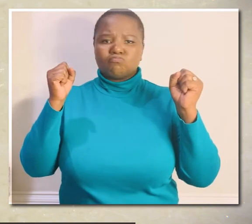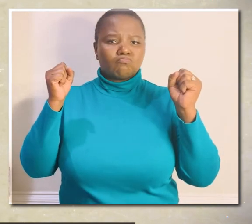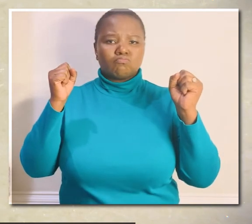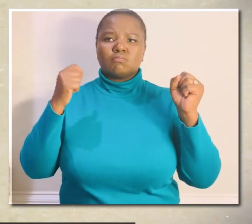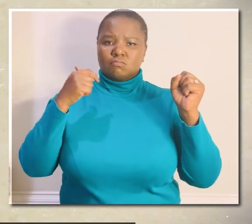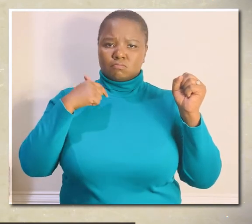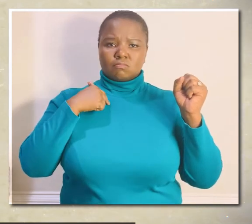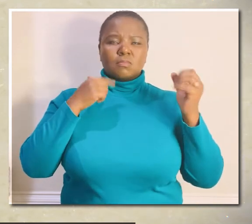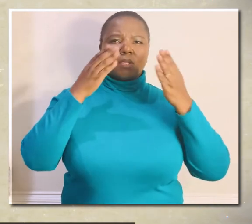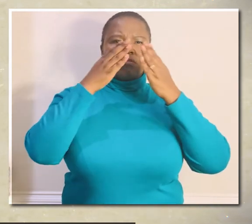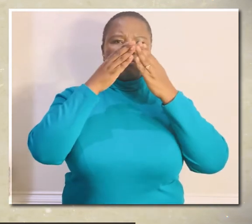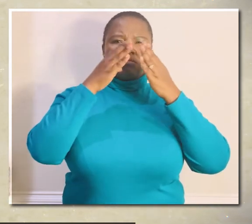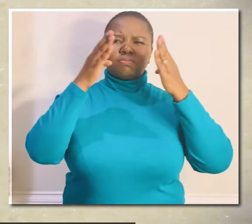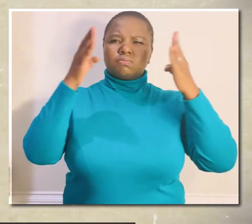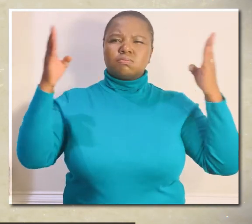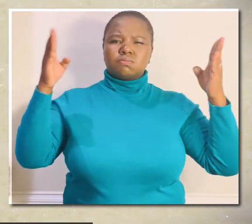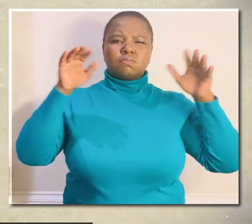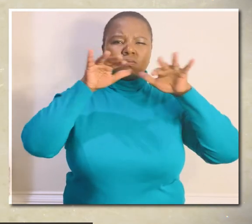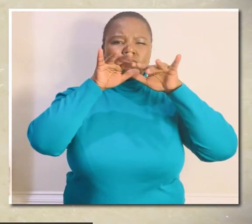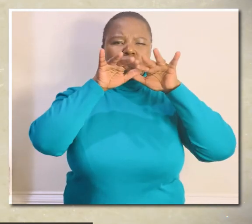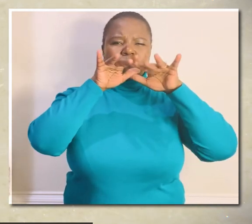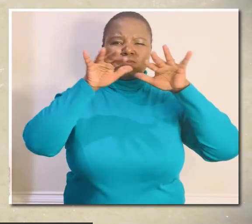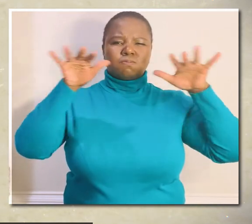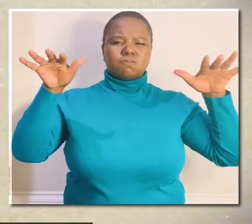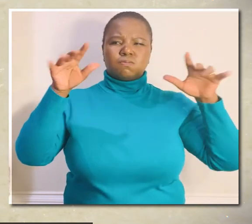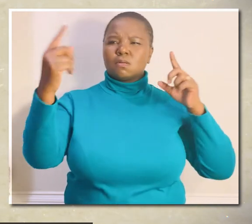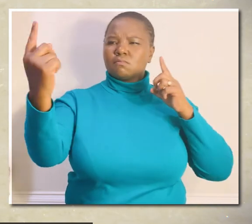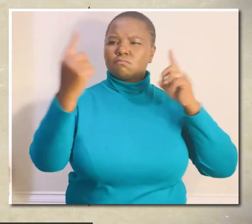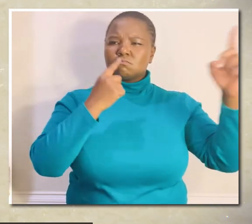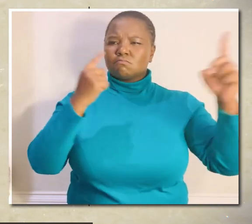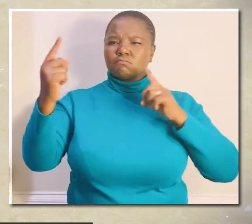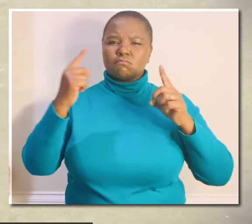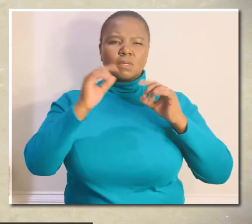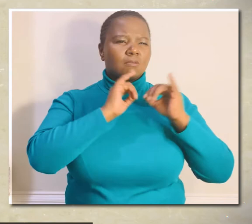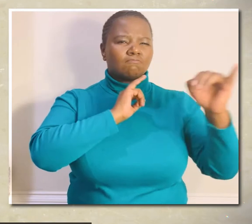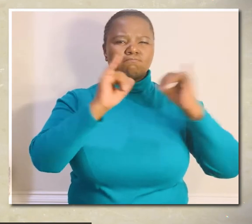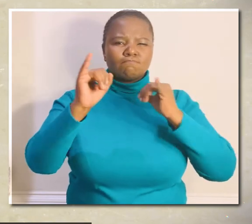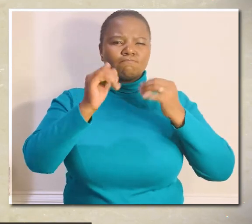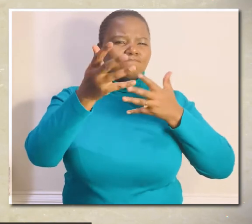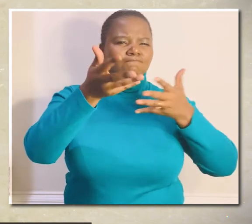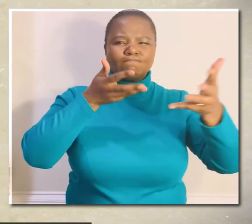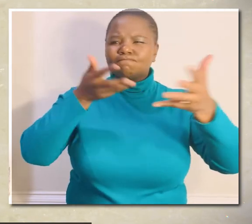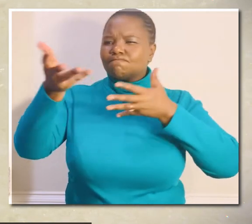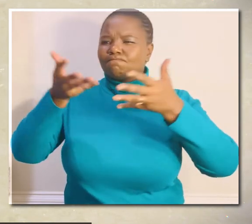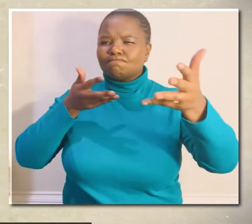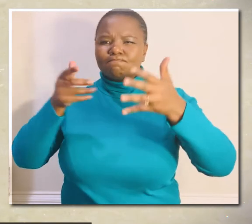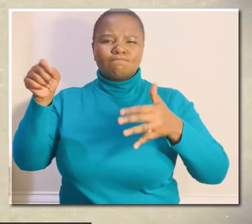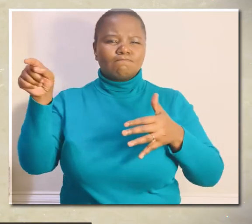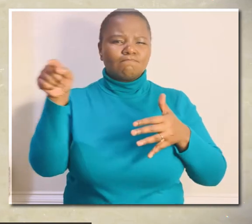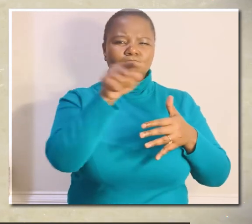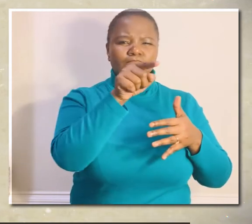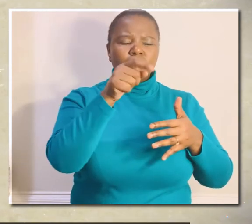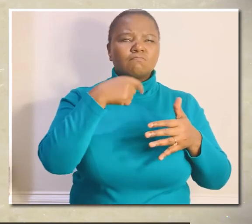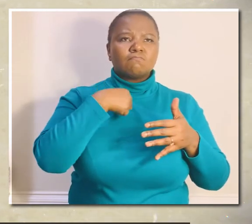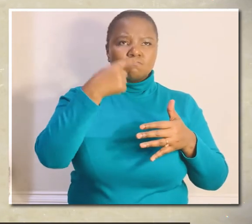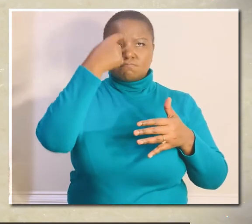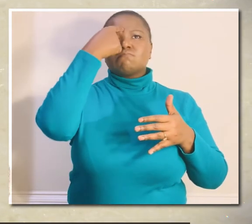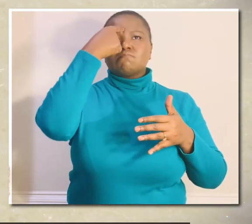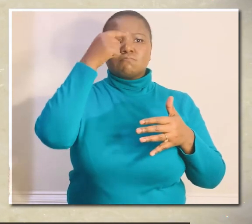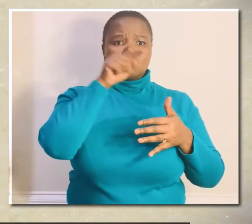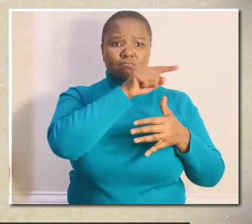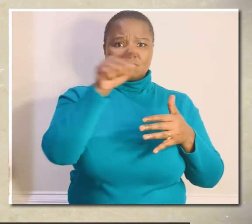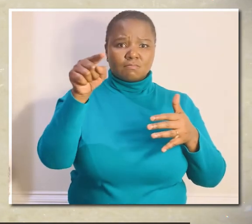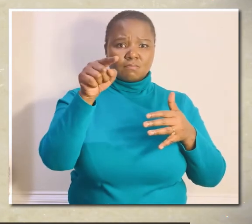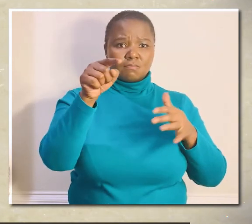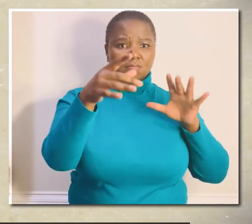Because I wanted to get as broad a range, as diverse a range as possible, in order to get a sense of, well, was there